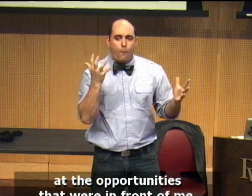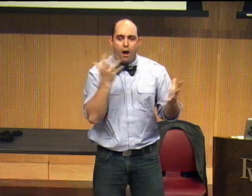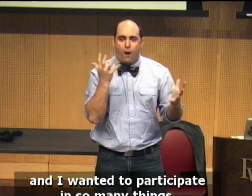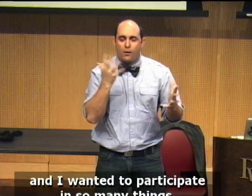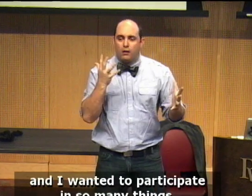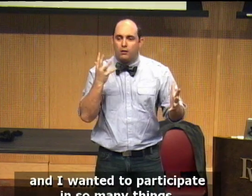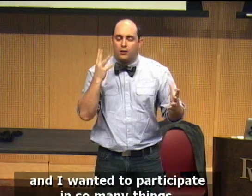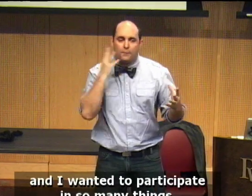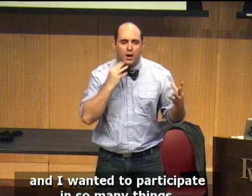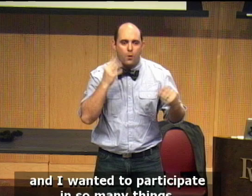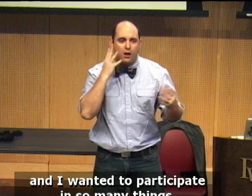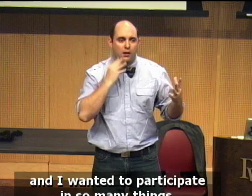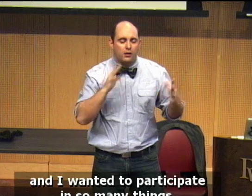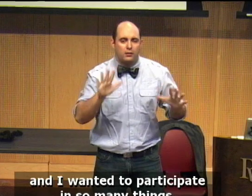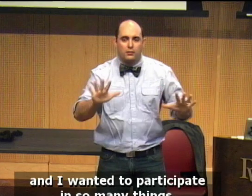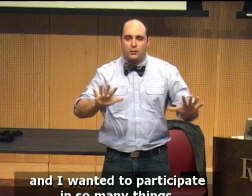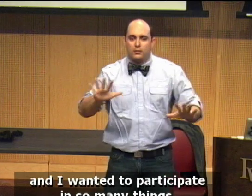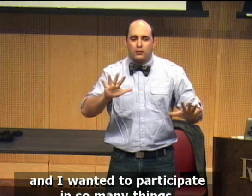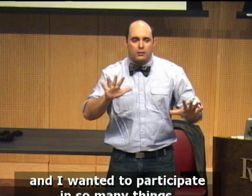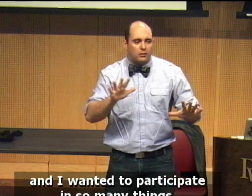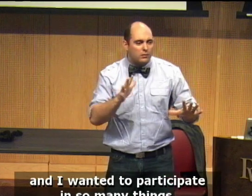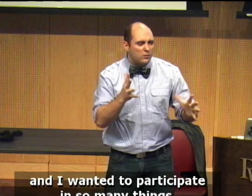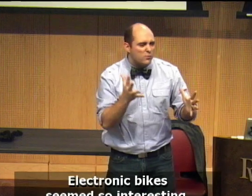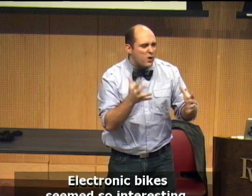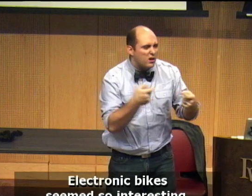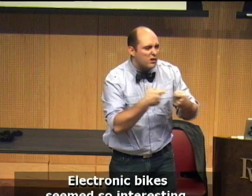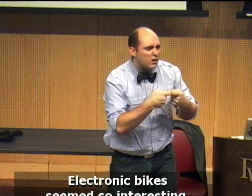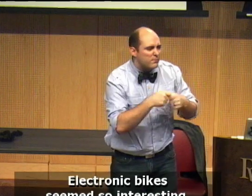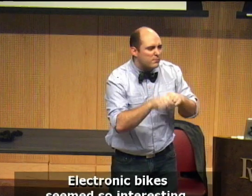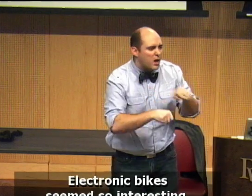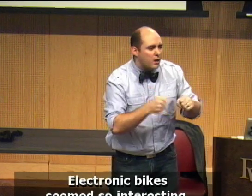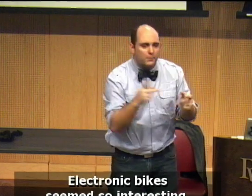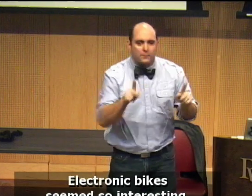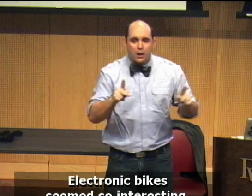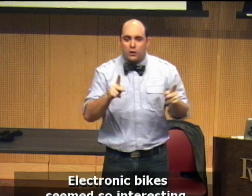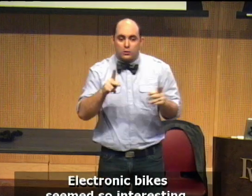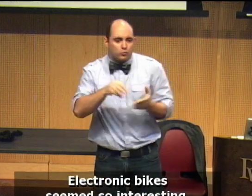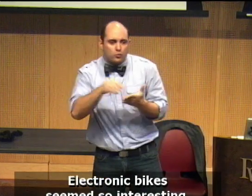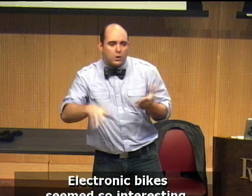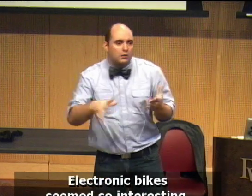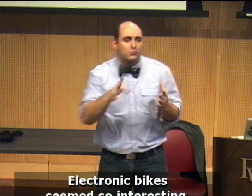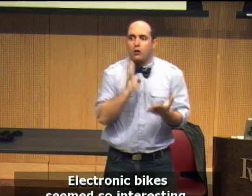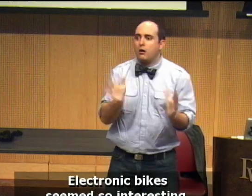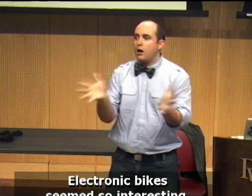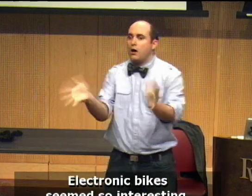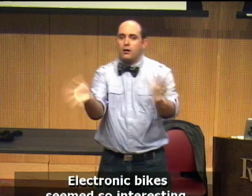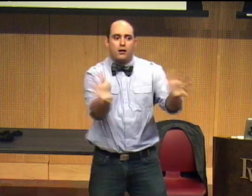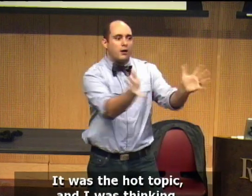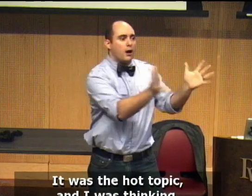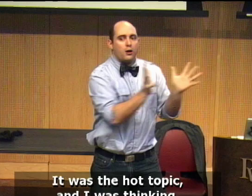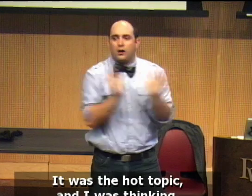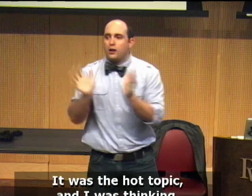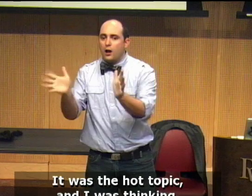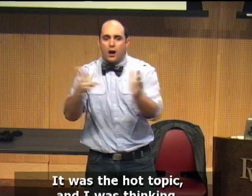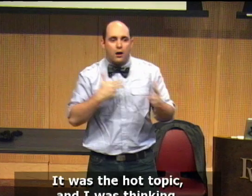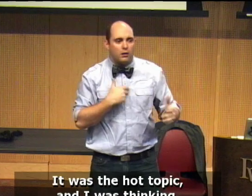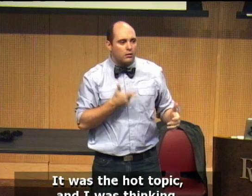wanted to participate in so many things. Electronic bikes seemed so interesting. It was the hot topic, and I was